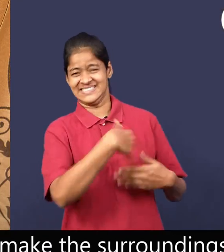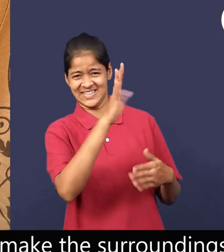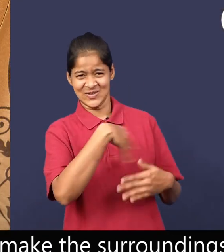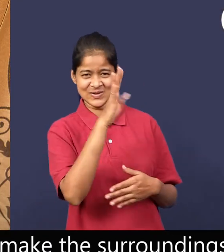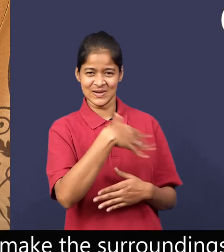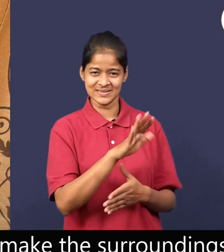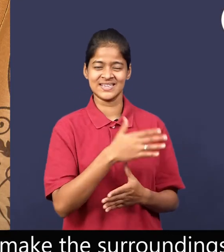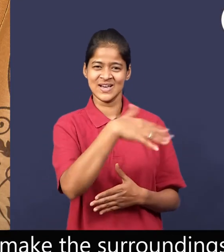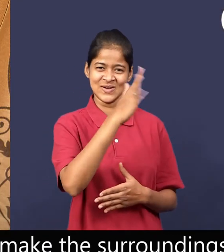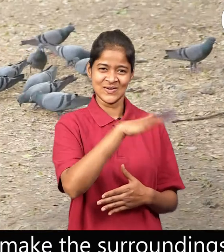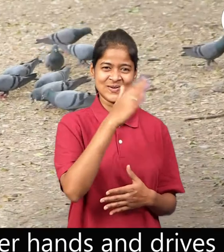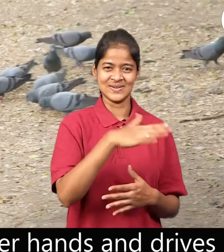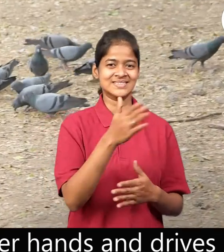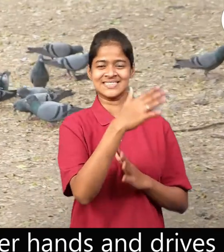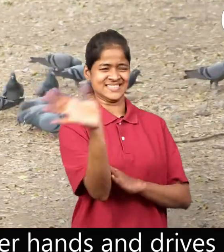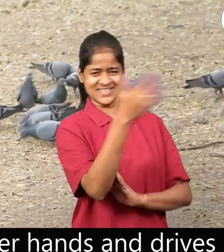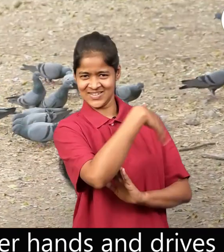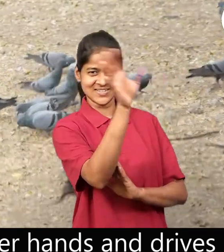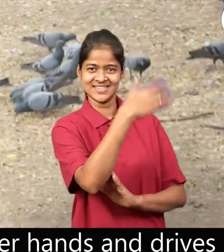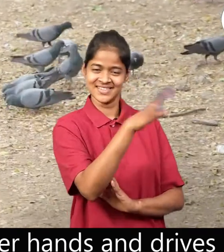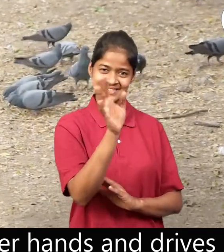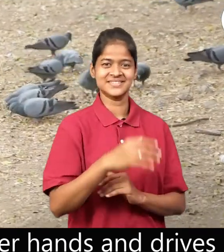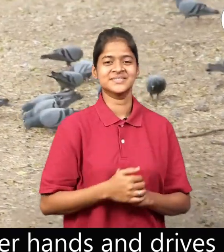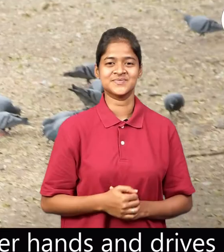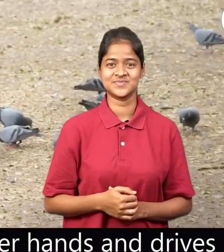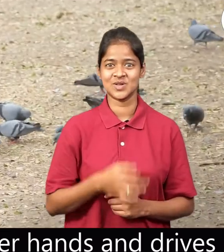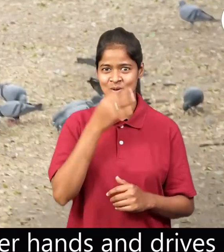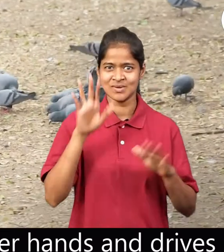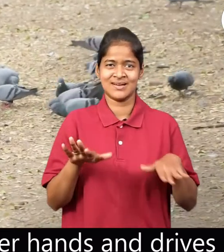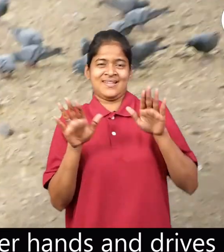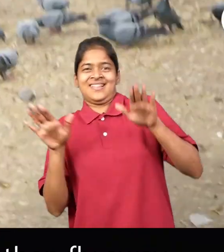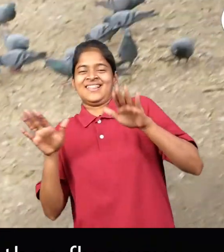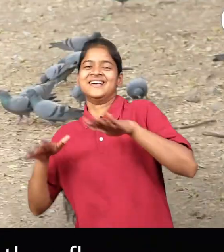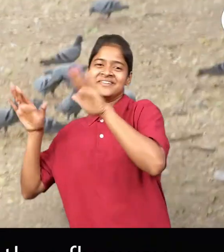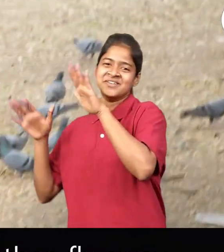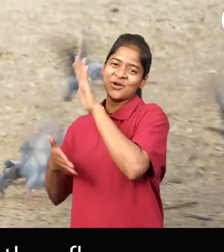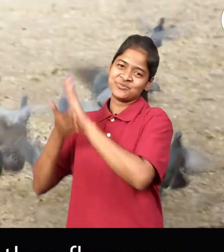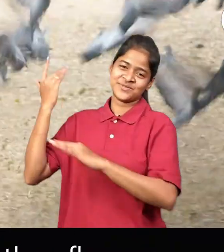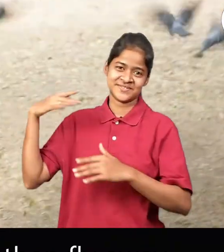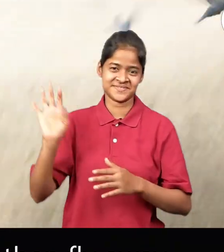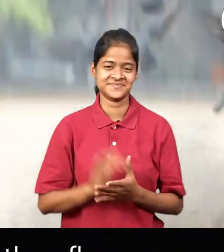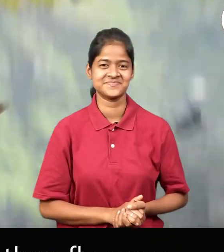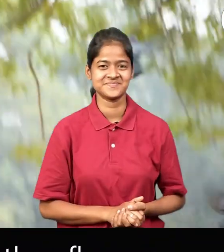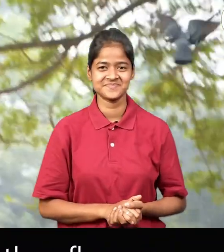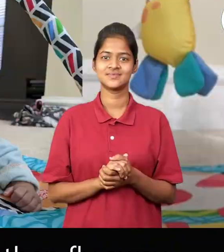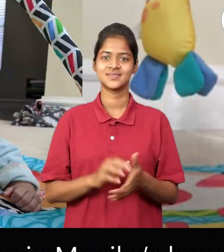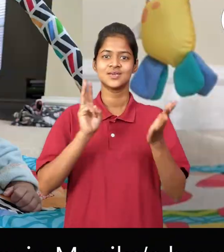not like at all then she waves her hands and drives them away the pigeons then fly away there